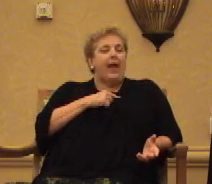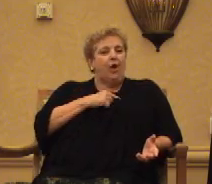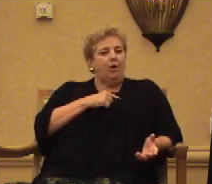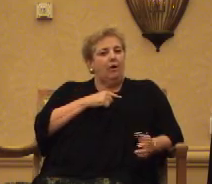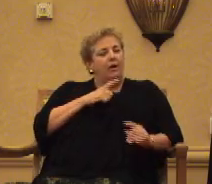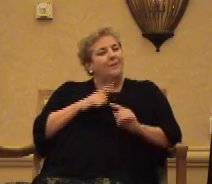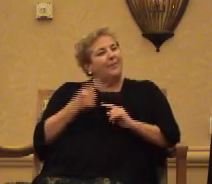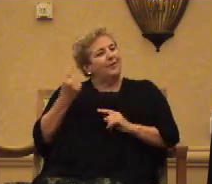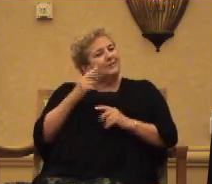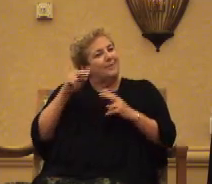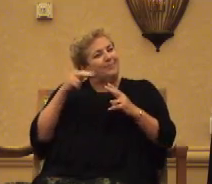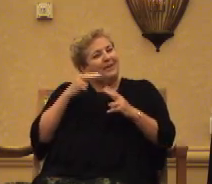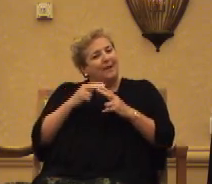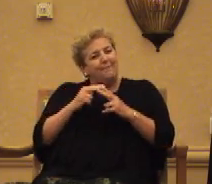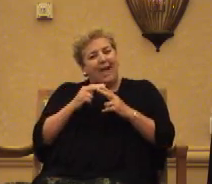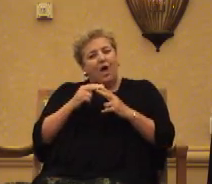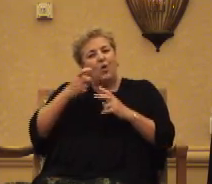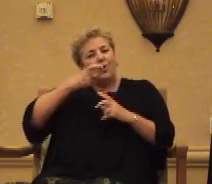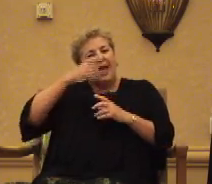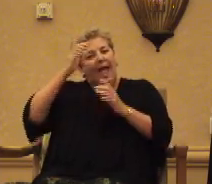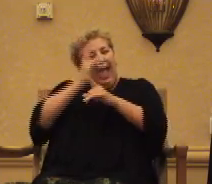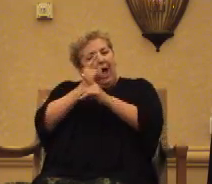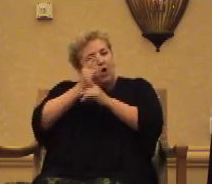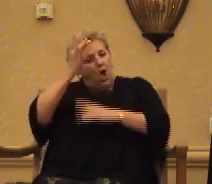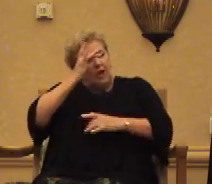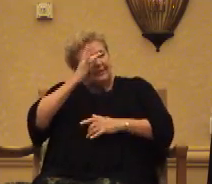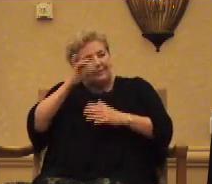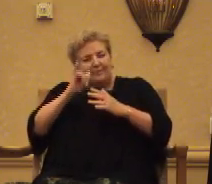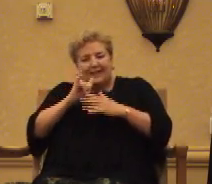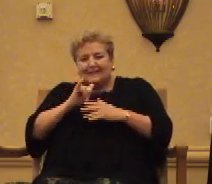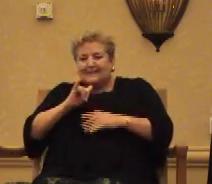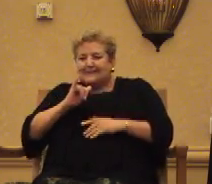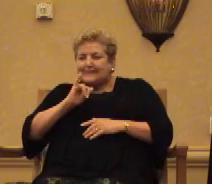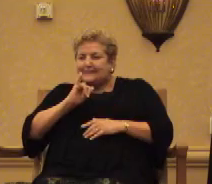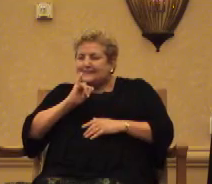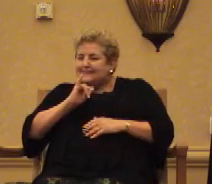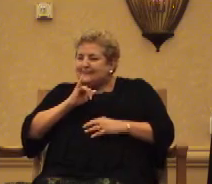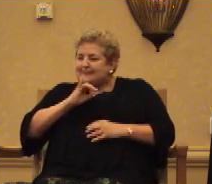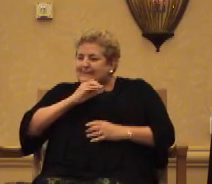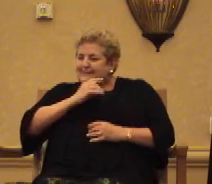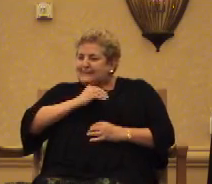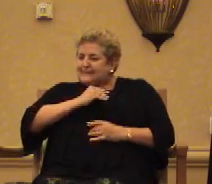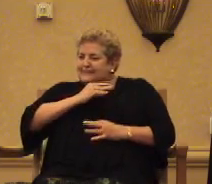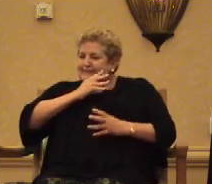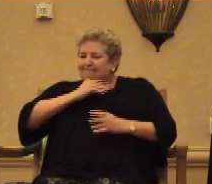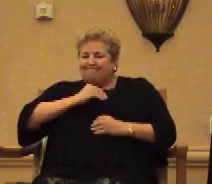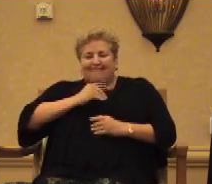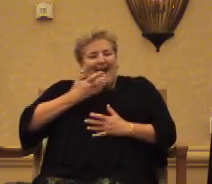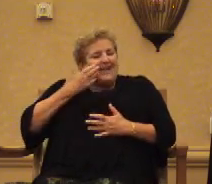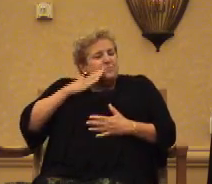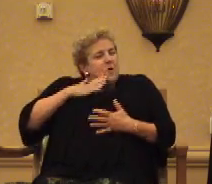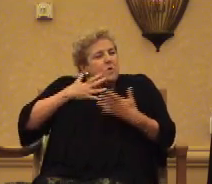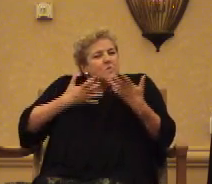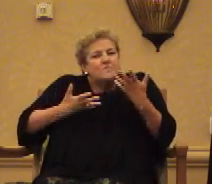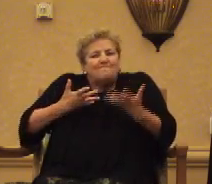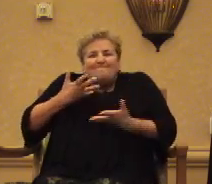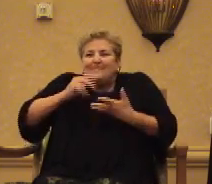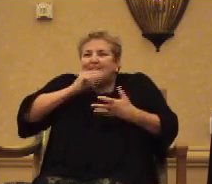chronic alcoholism that's insidious, that I don't know what's wrong with me. It doesn't make any sense to me.